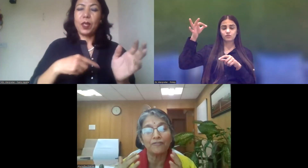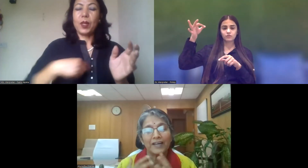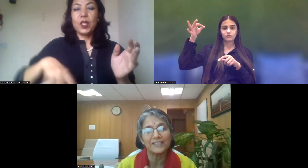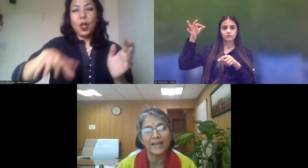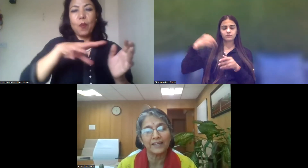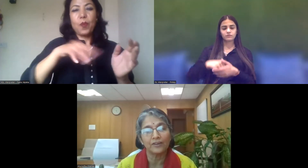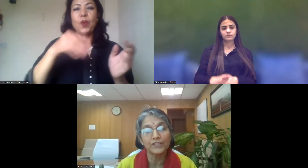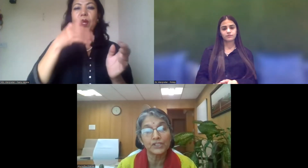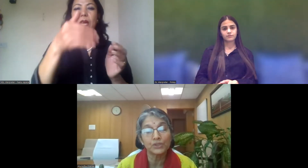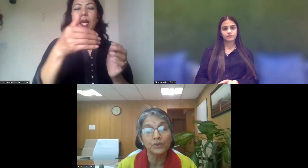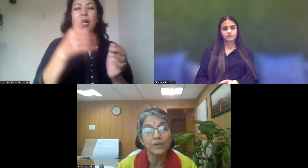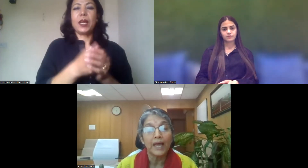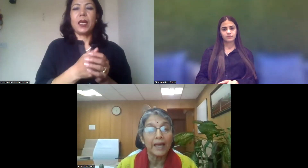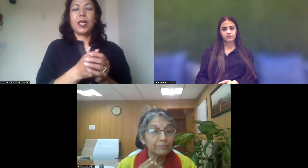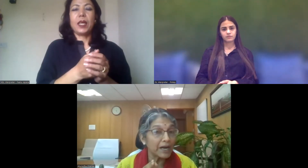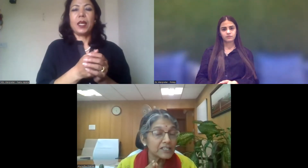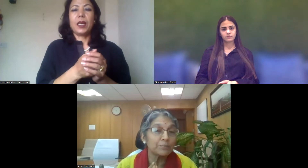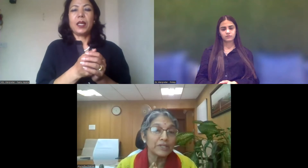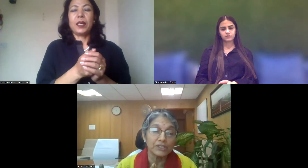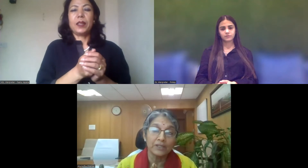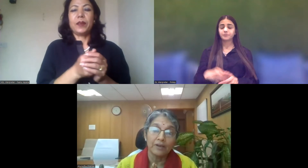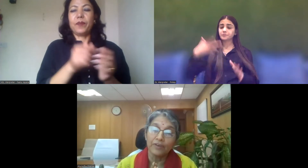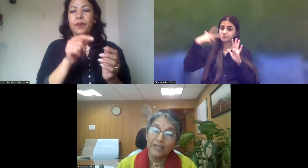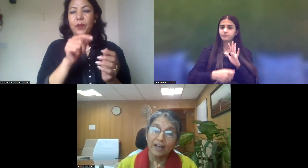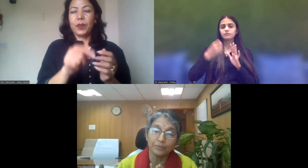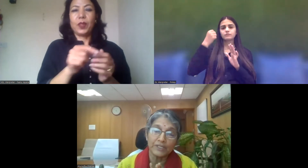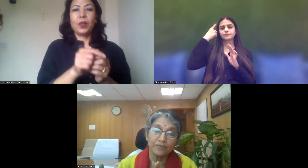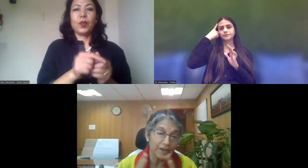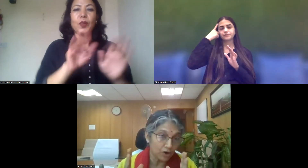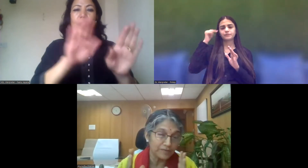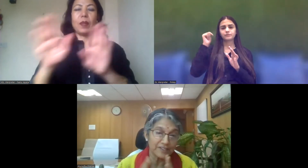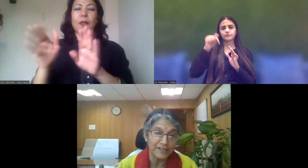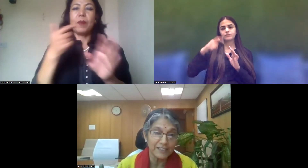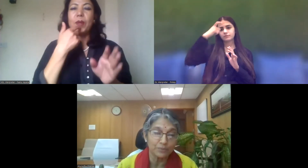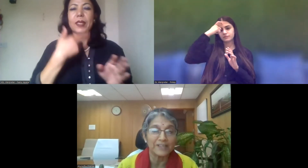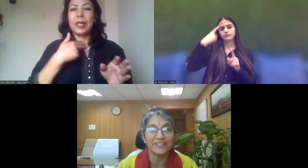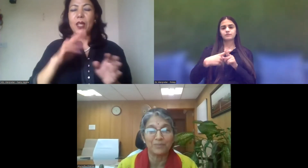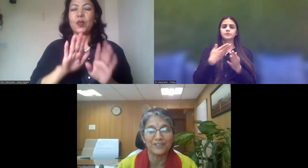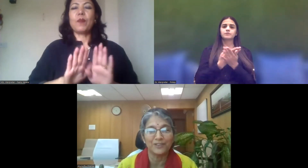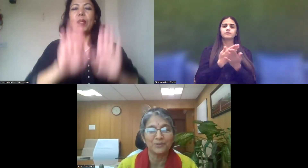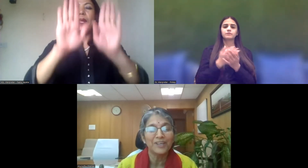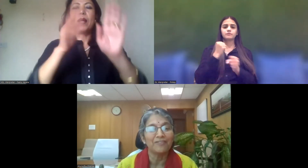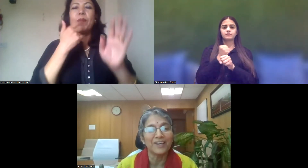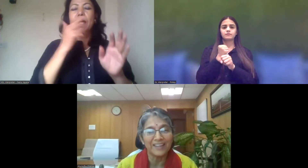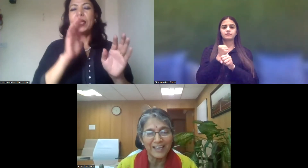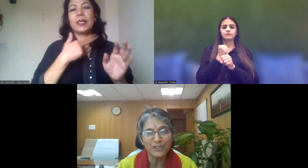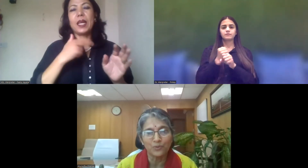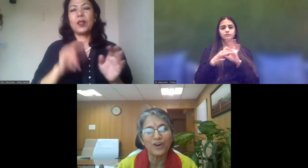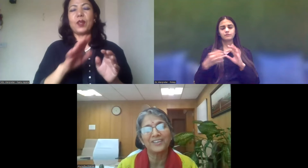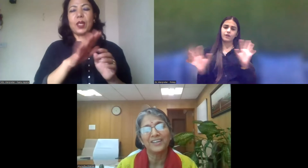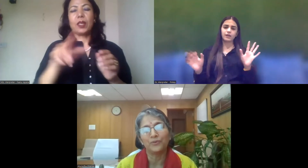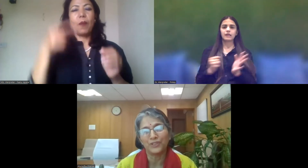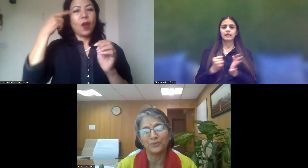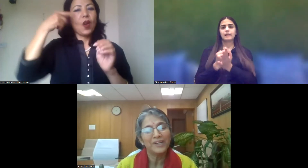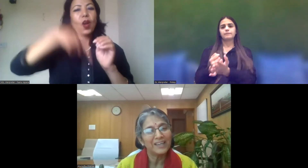deepening of understanding of this issue and participation with the government. We are always ready to participate with you. We are there to